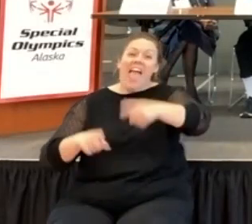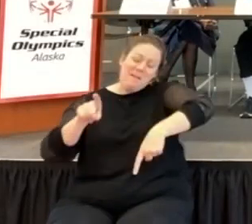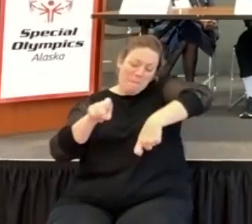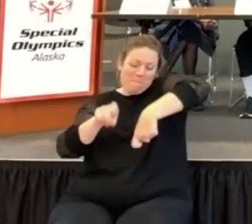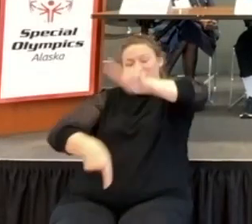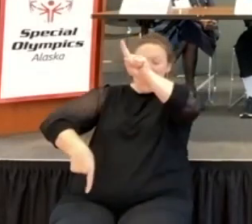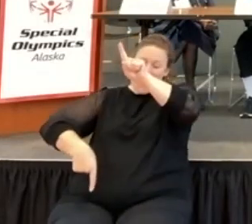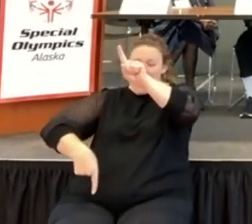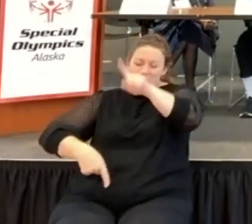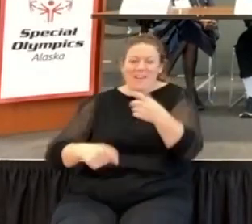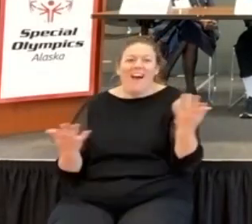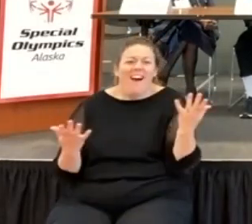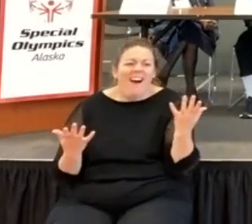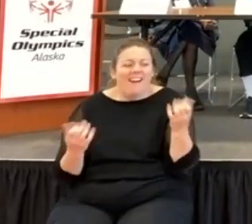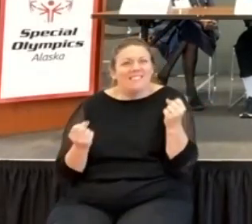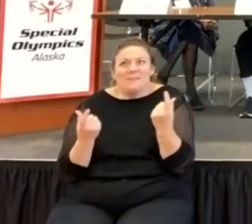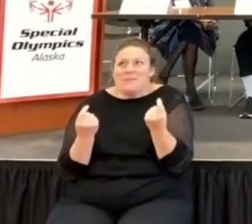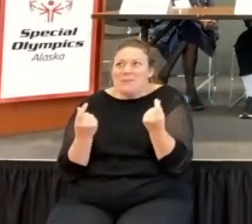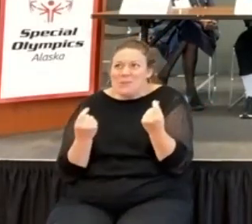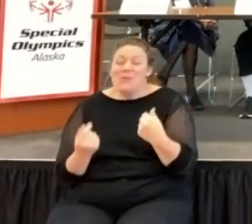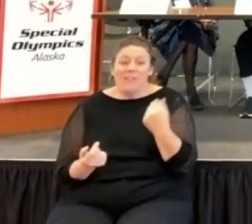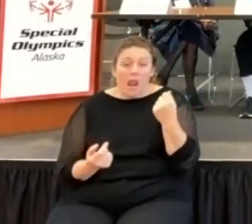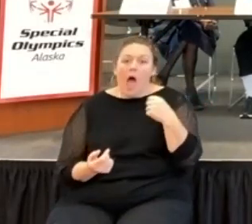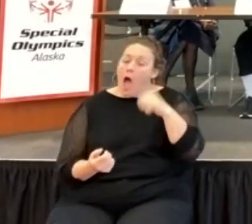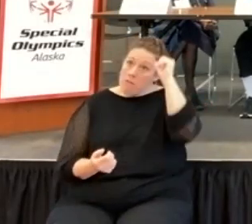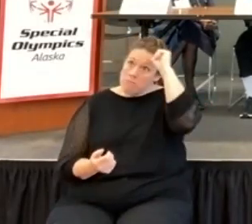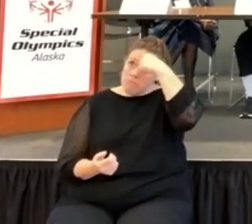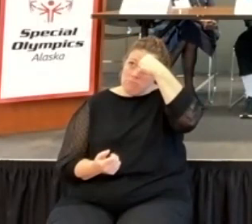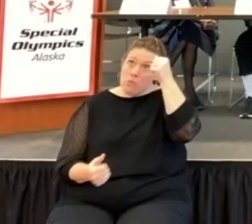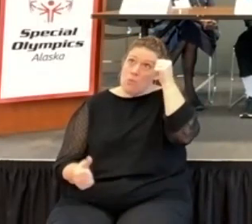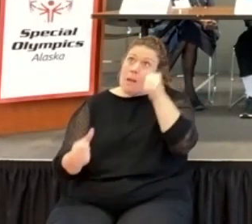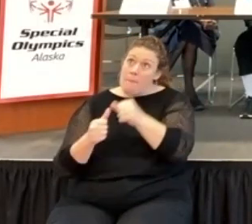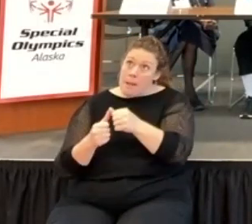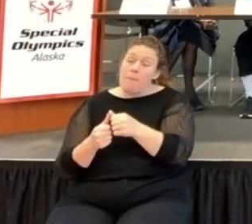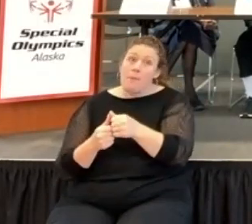fear, especially when my mother passed at the age of 63. Well, I'll make it.